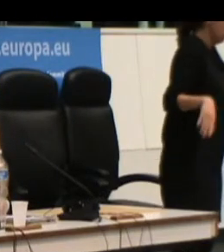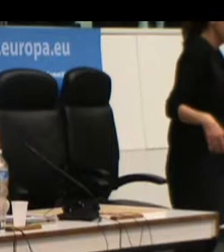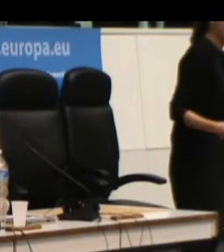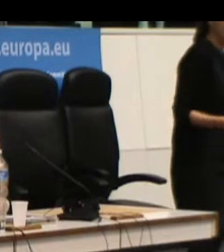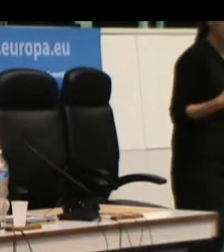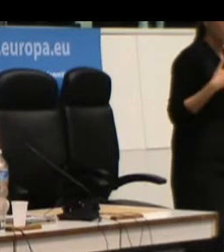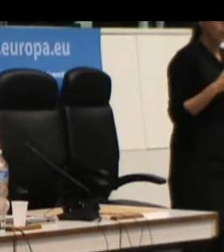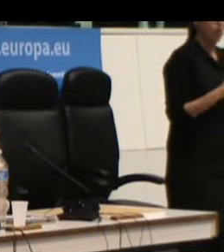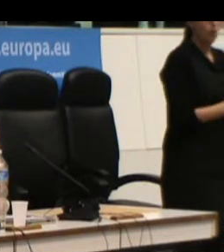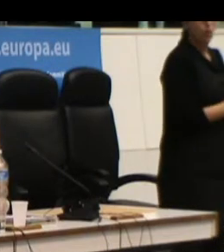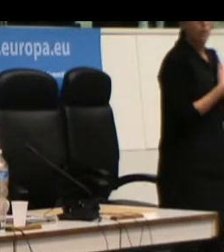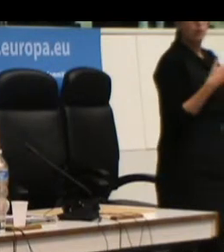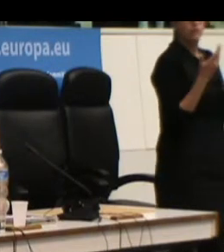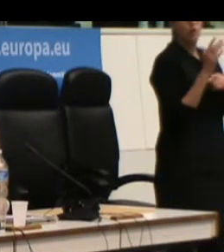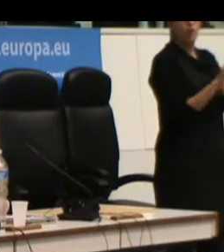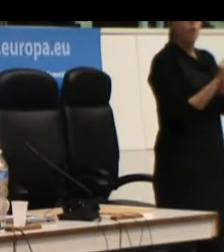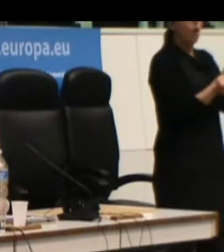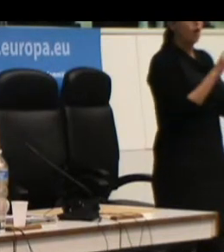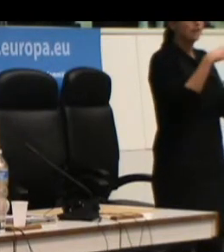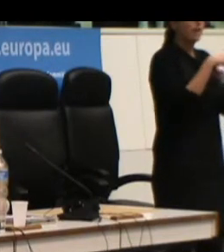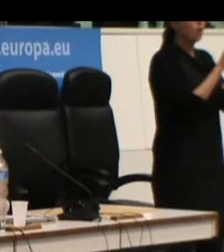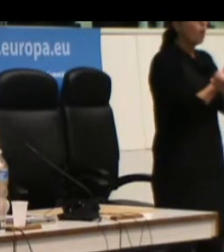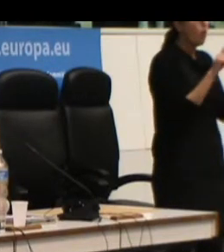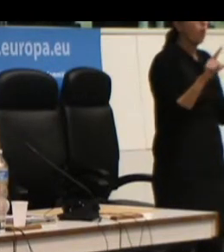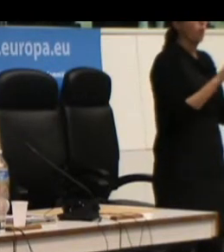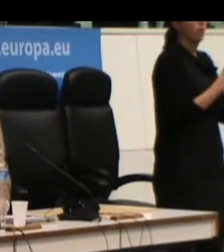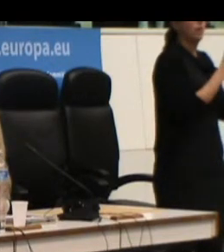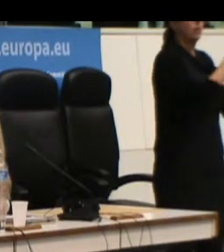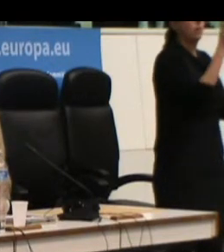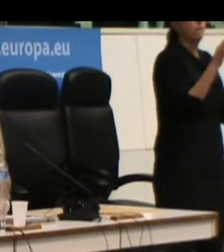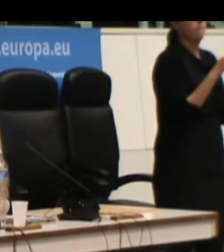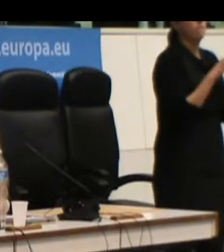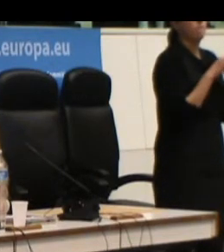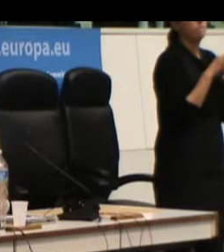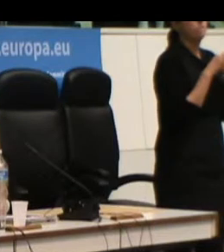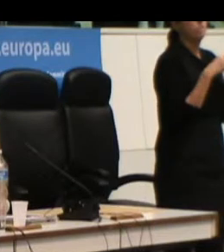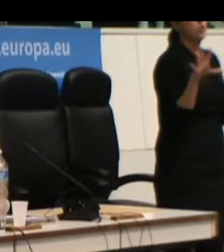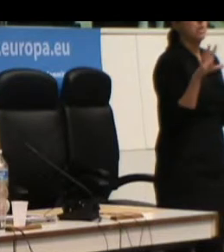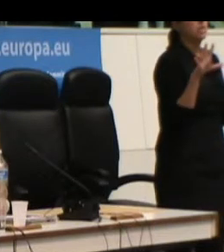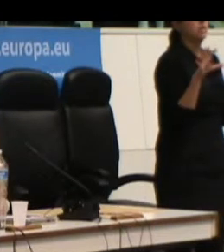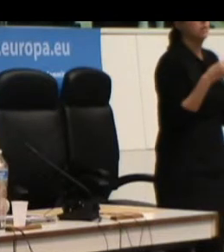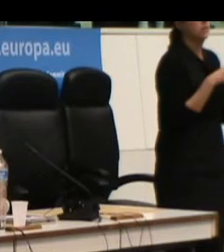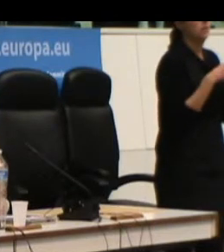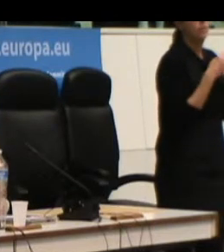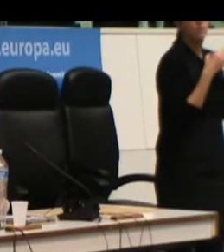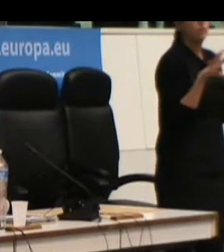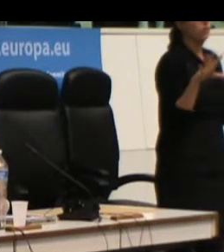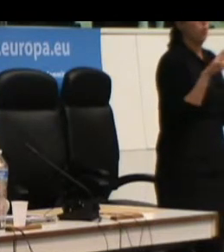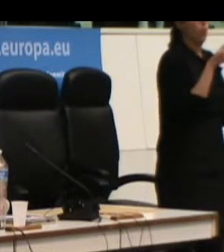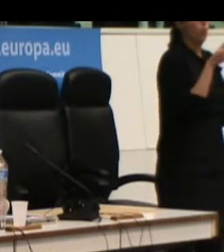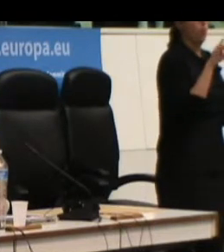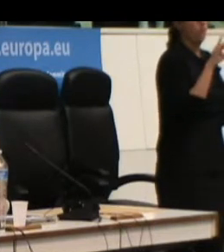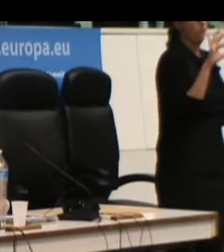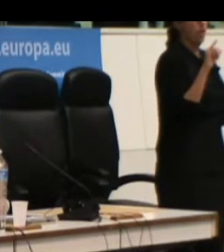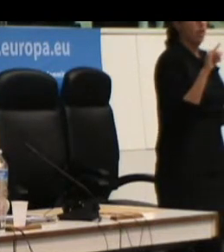The other thing that we offer in every library is wireless, free wireless access, for anybody with laptops, smartphones,